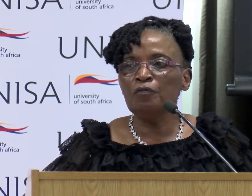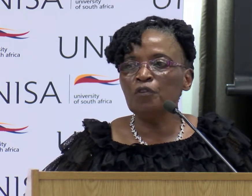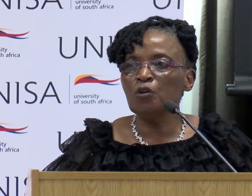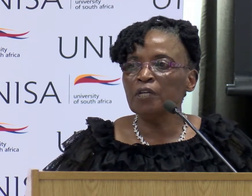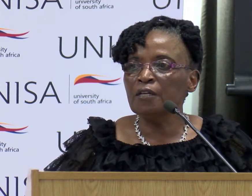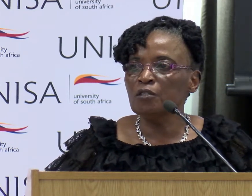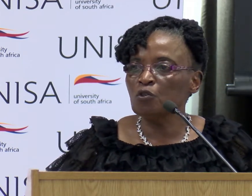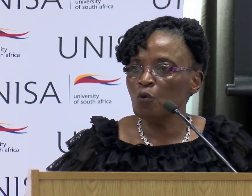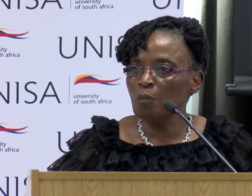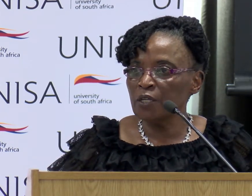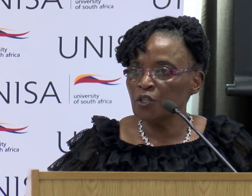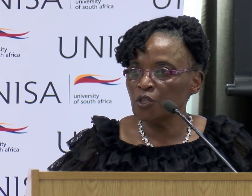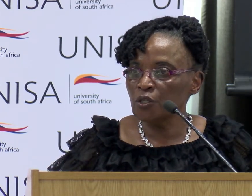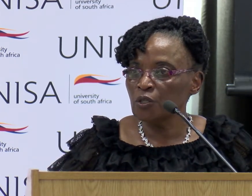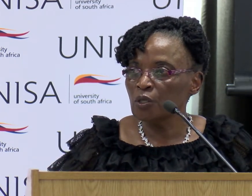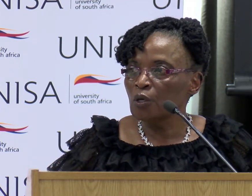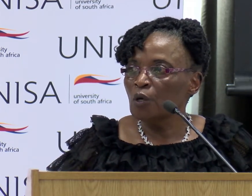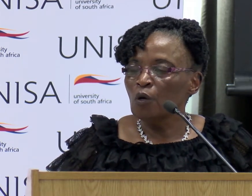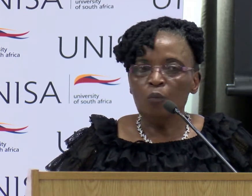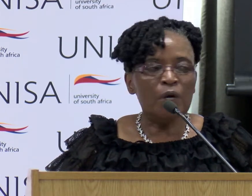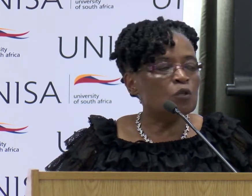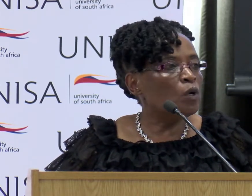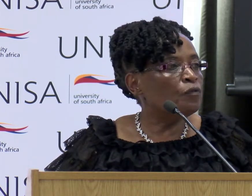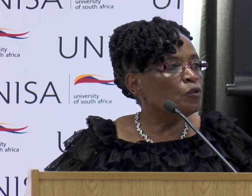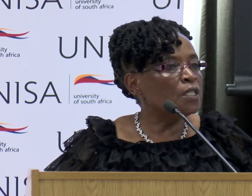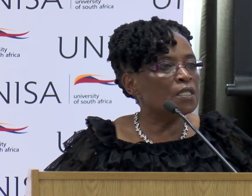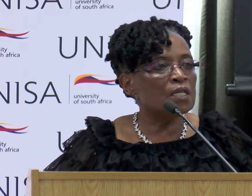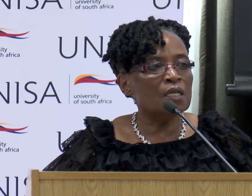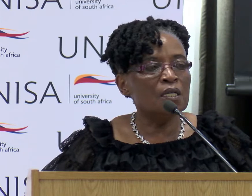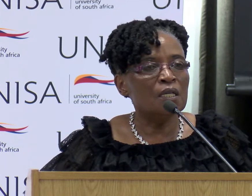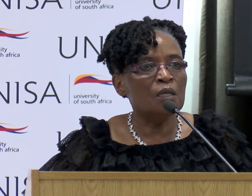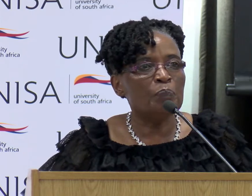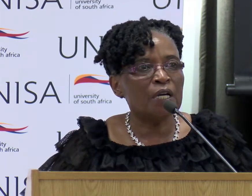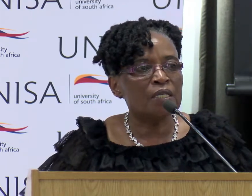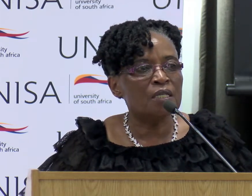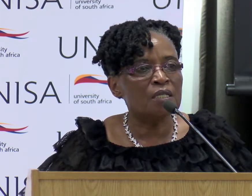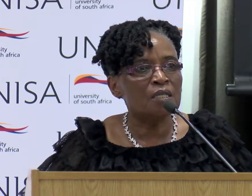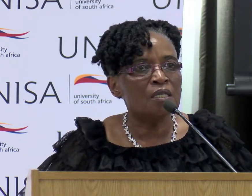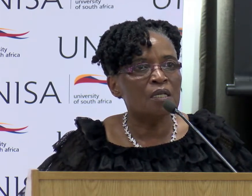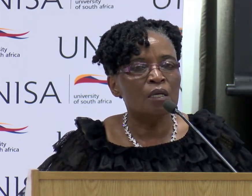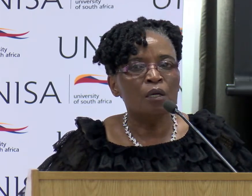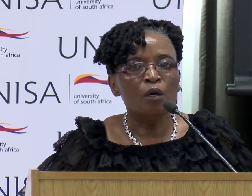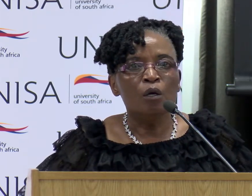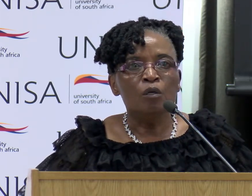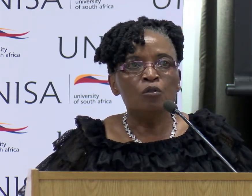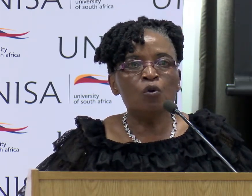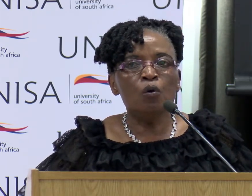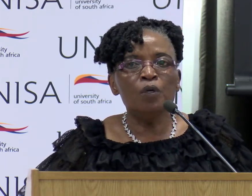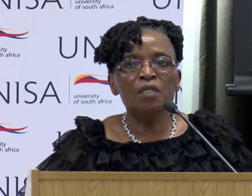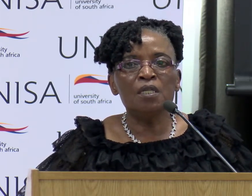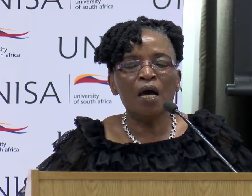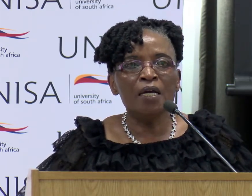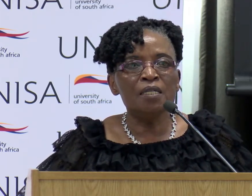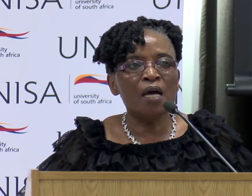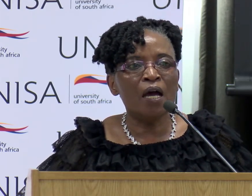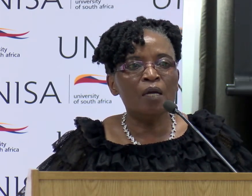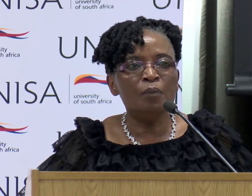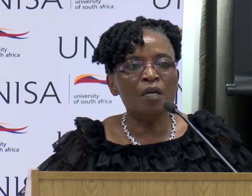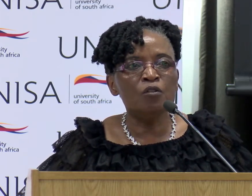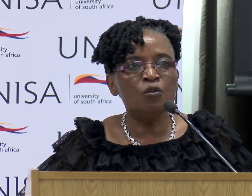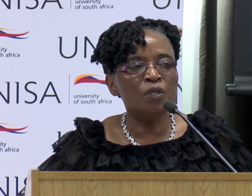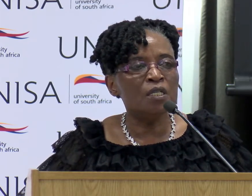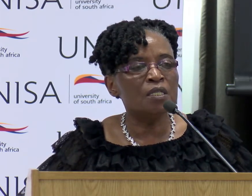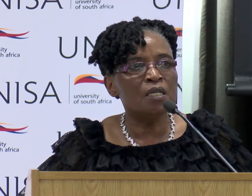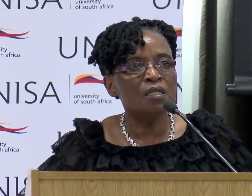think we have theorized so much, but we have not seen the practice. So it's high